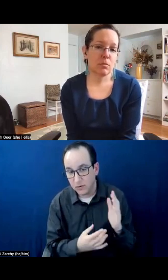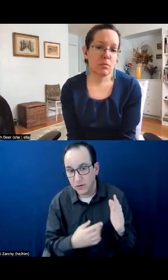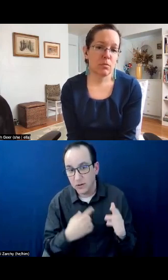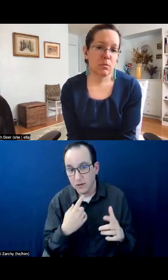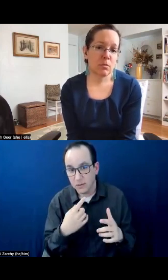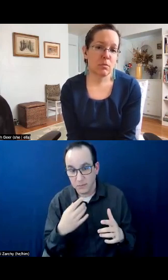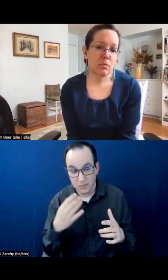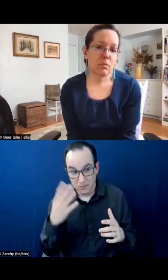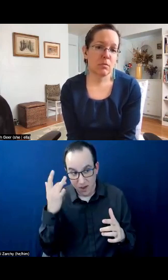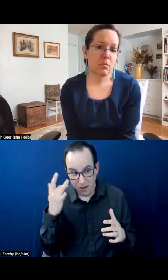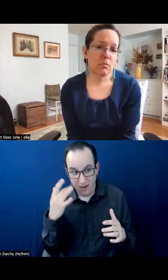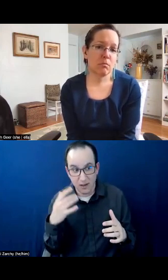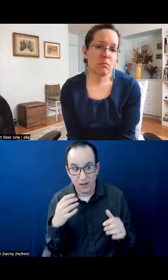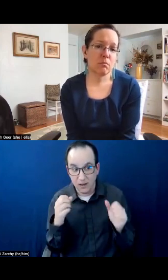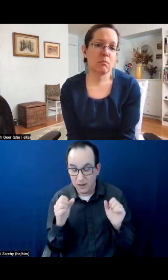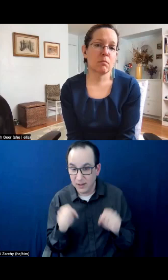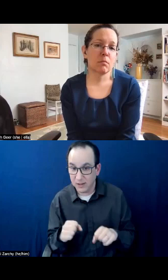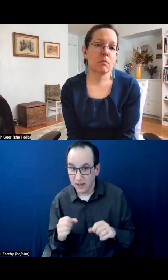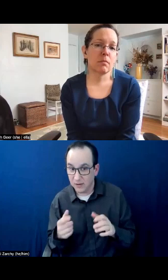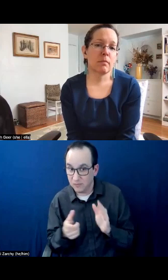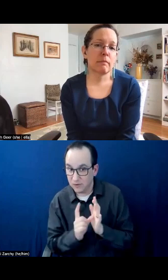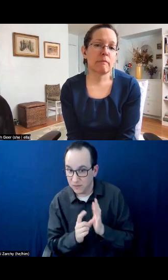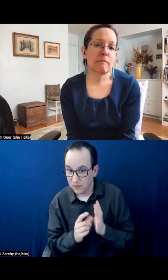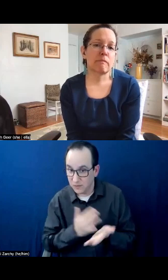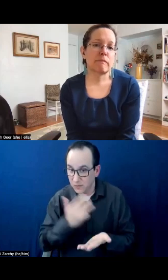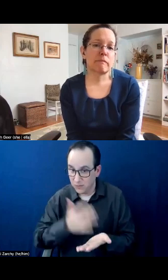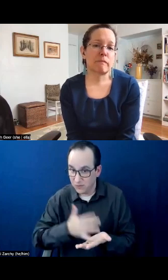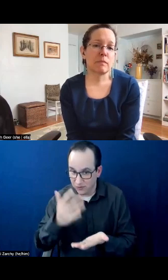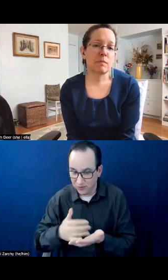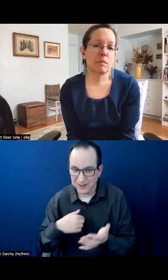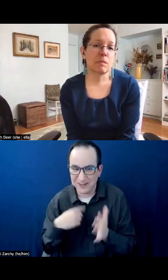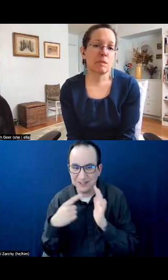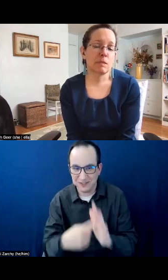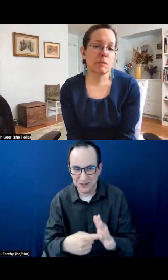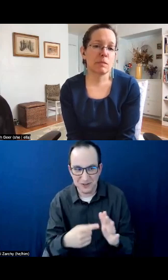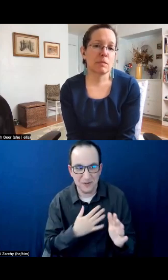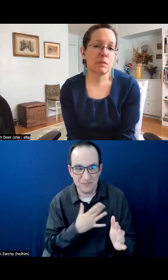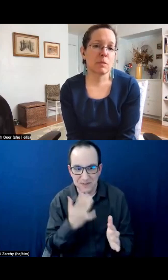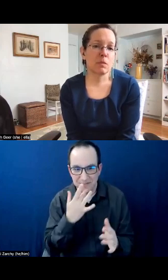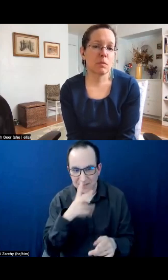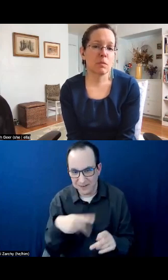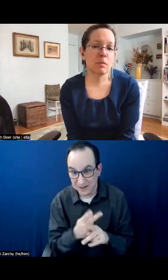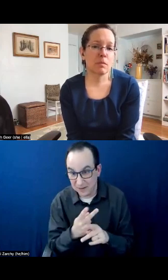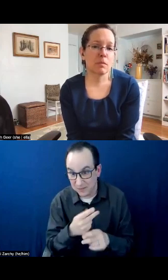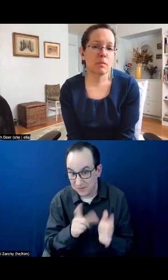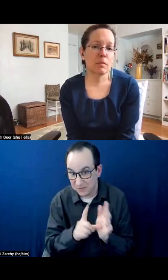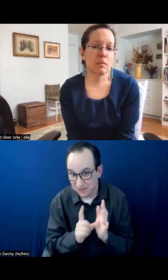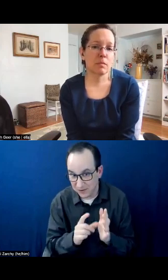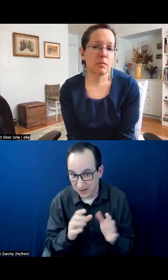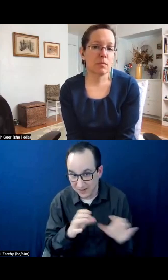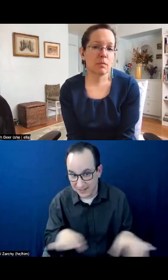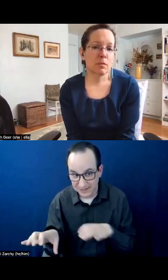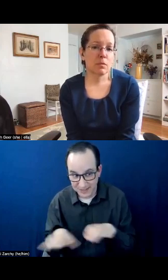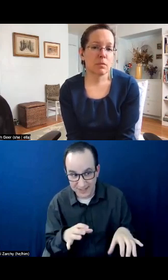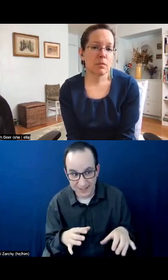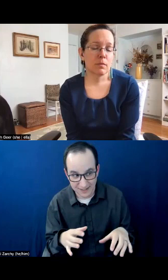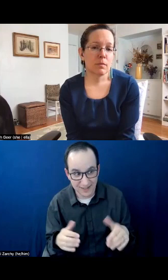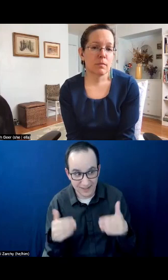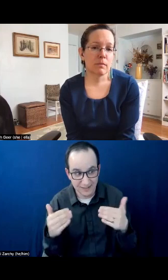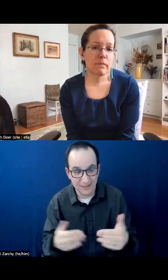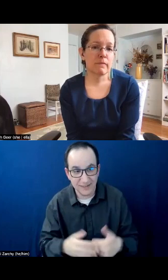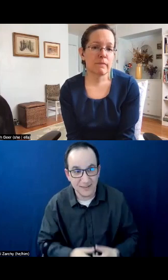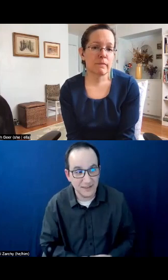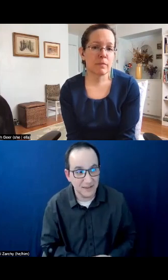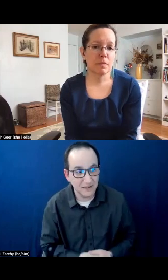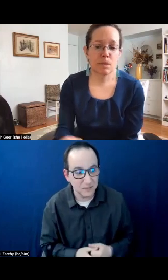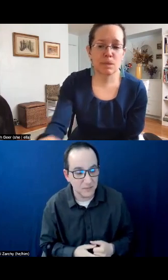I like to keep all of these documents in a binder because then we can review that from time to time. That's my favorite type of